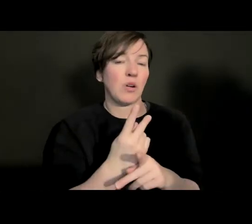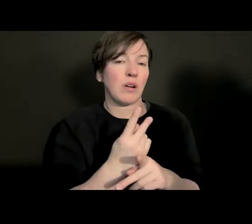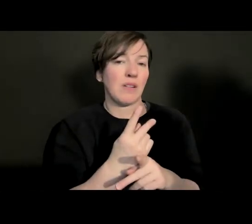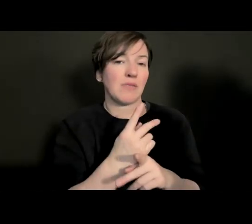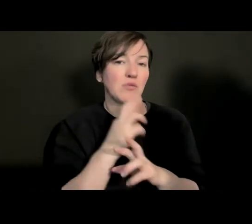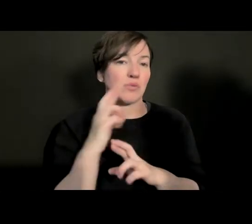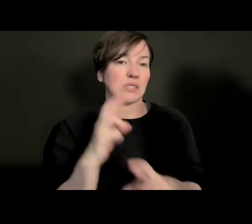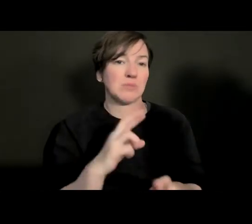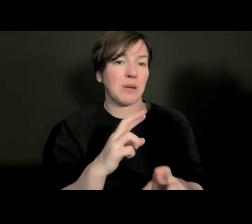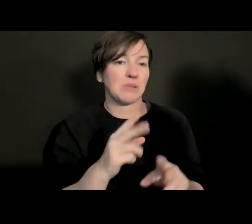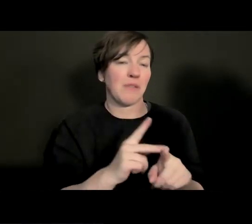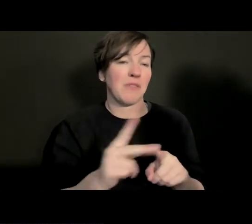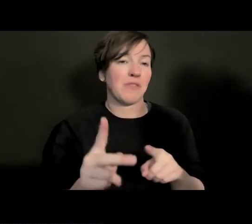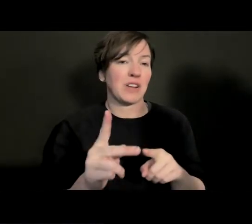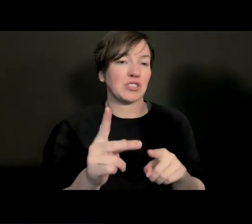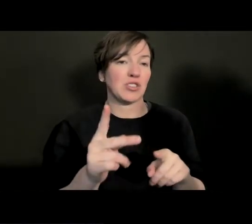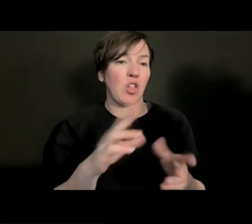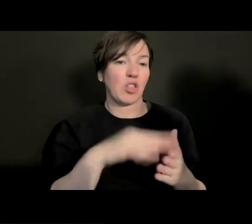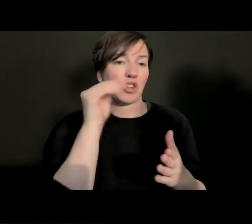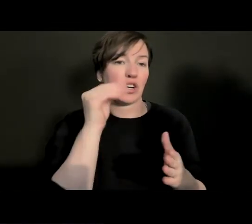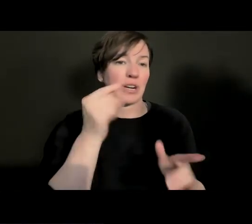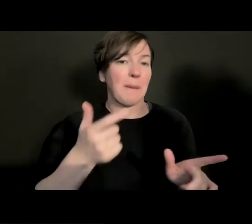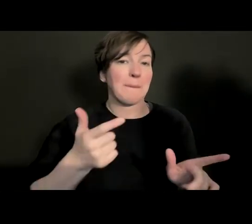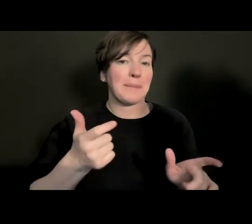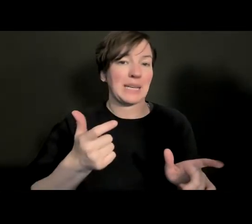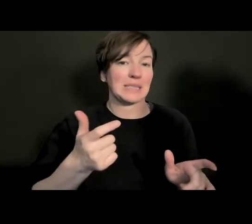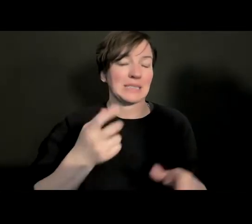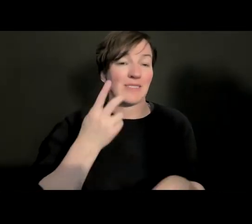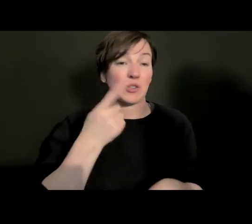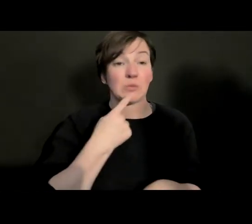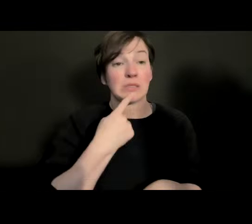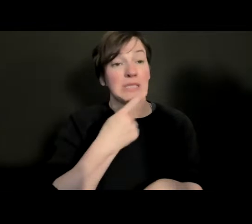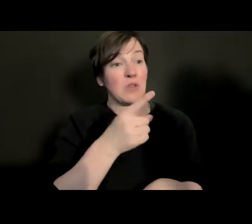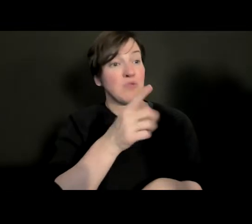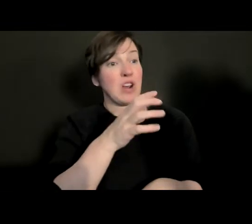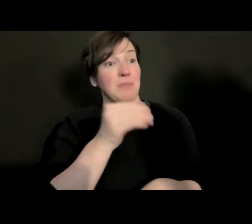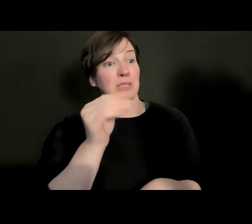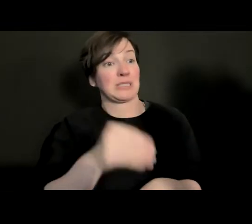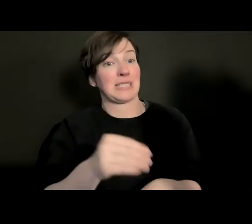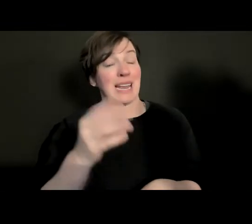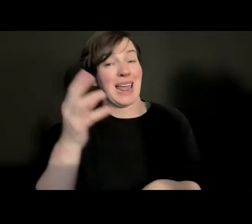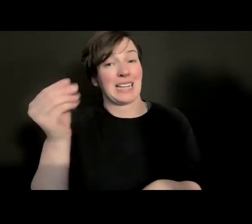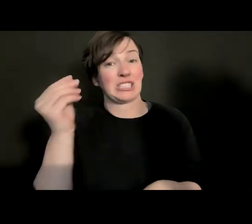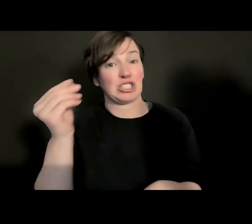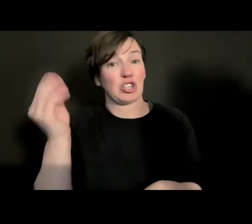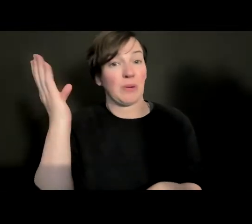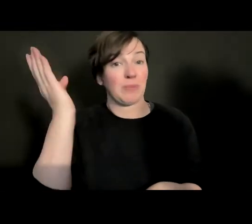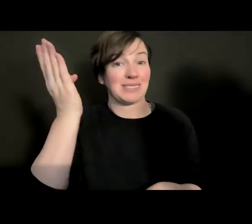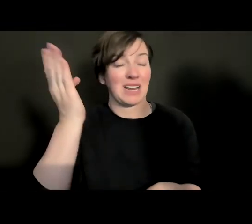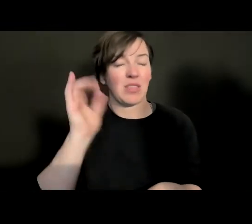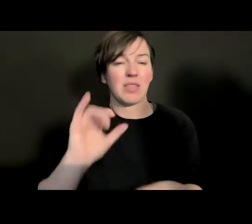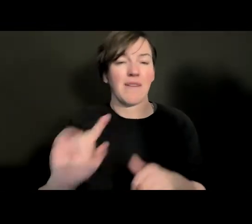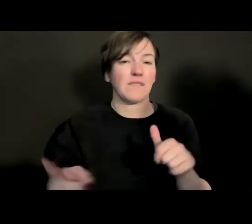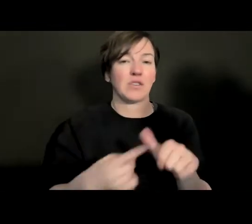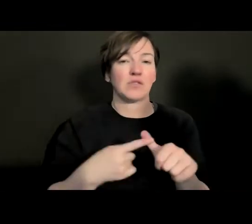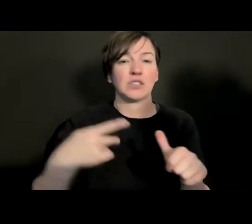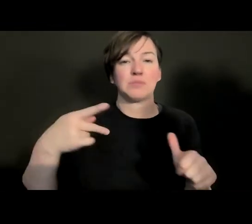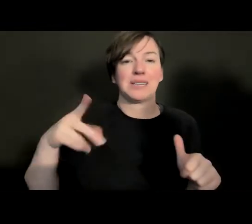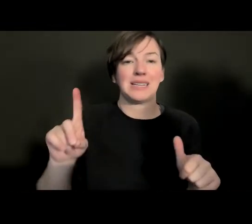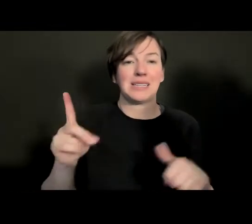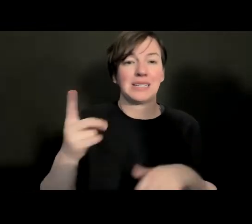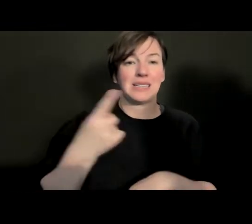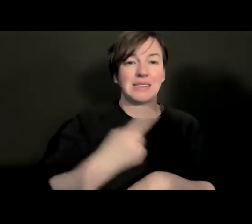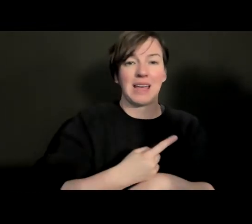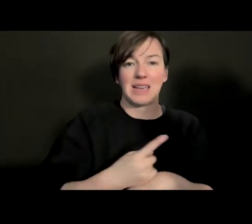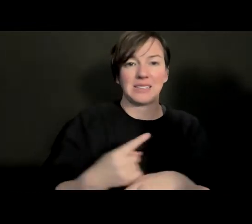professional learning piece. When you see the 100% external presenters, that was the first PD Day we had had since